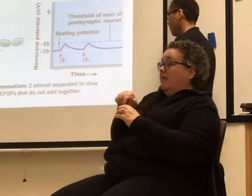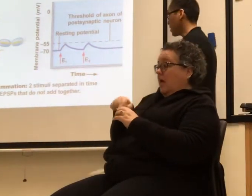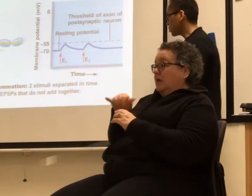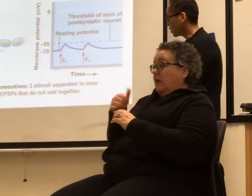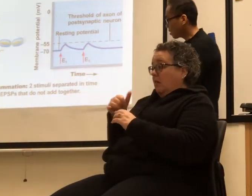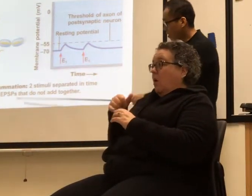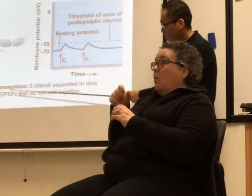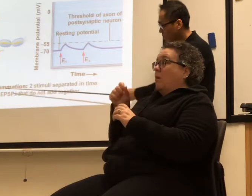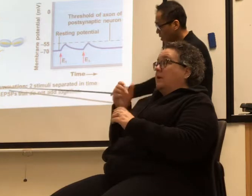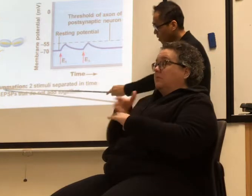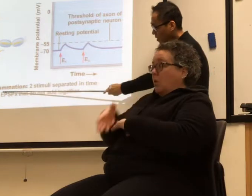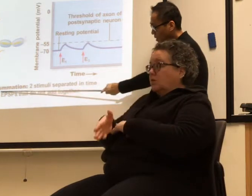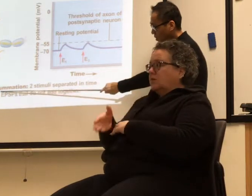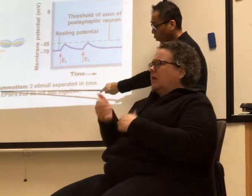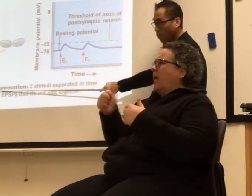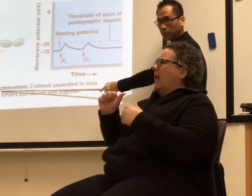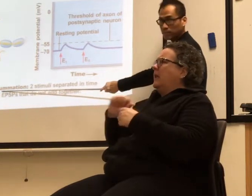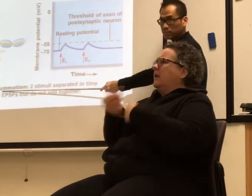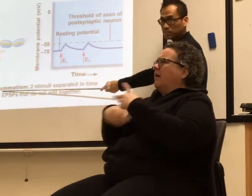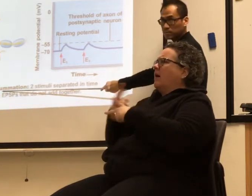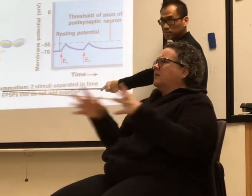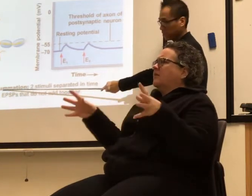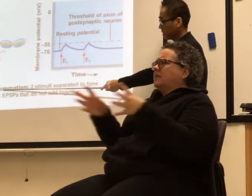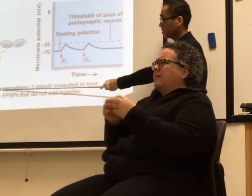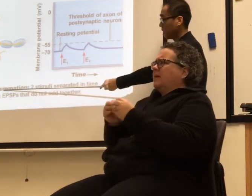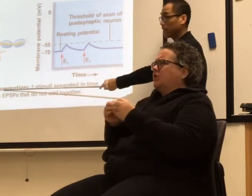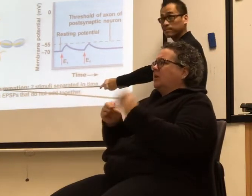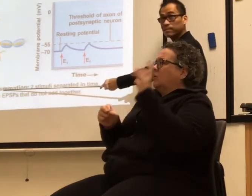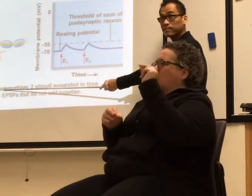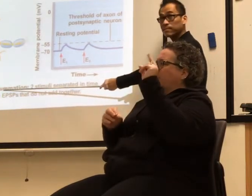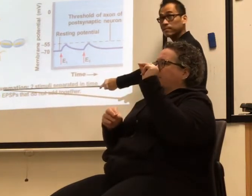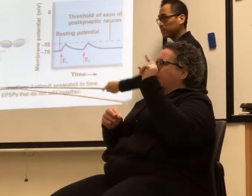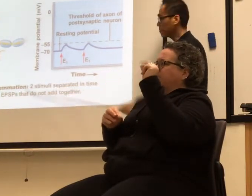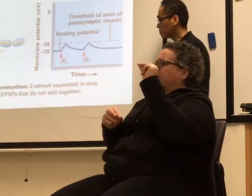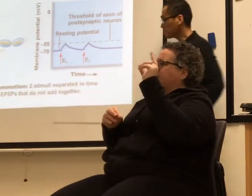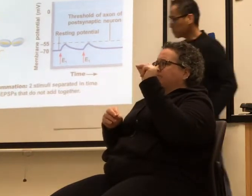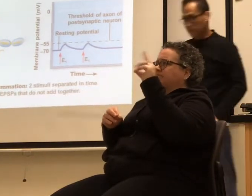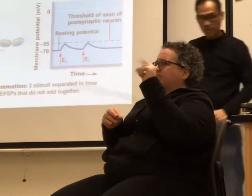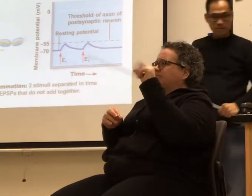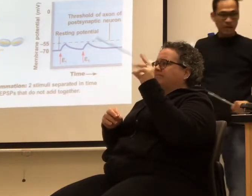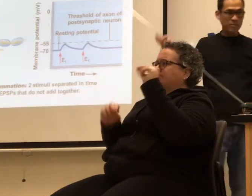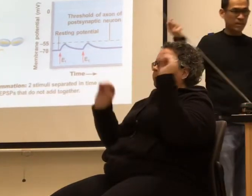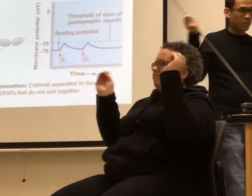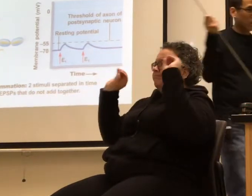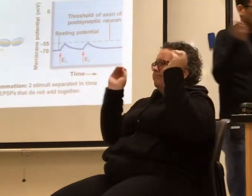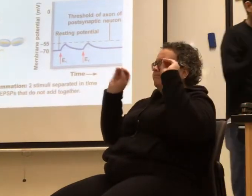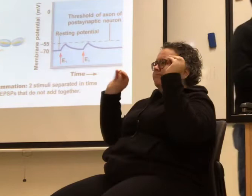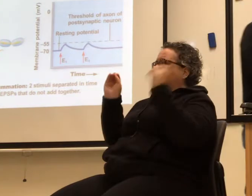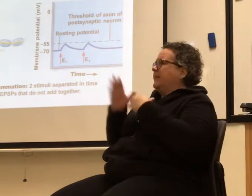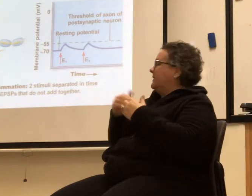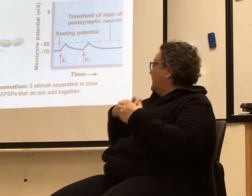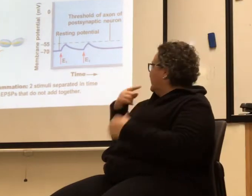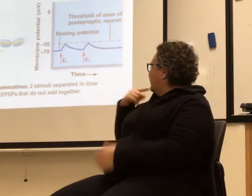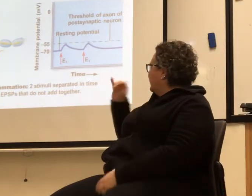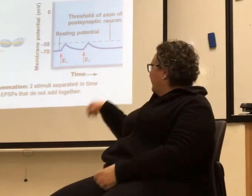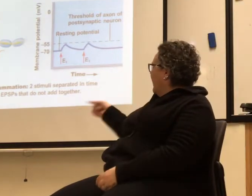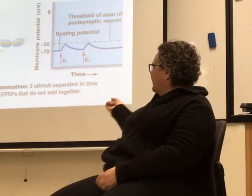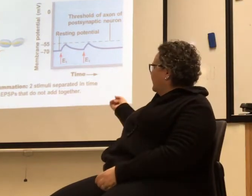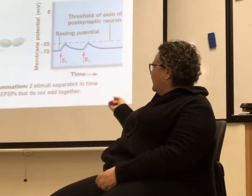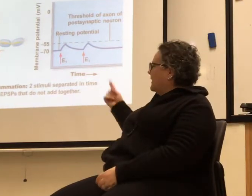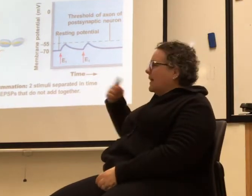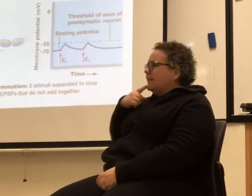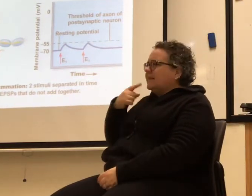kind of summation? No. Nope. It says that. That was the easy one.